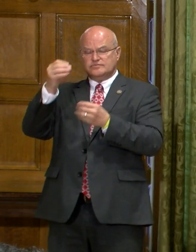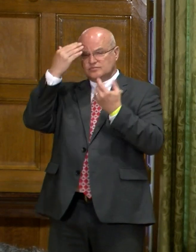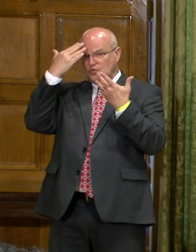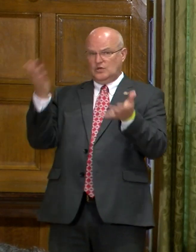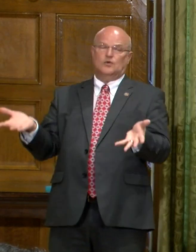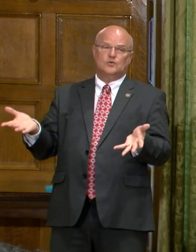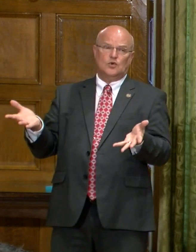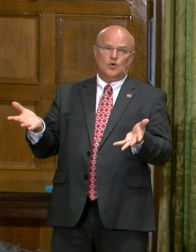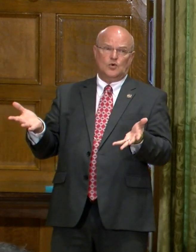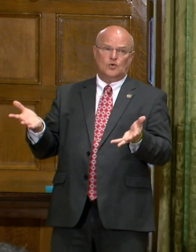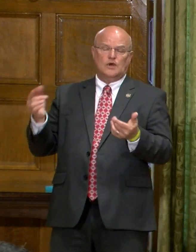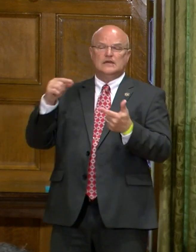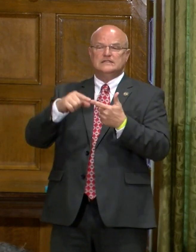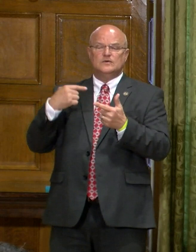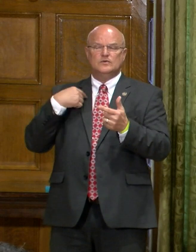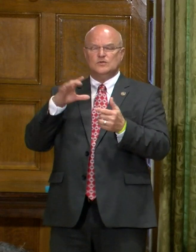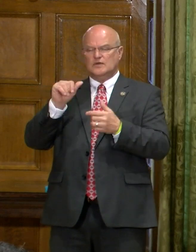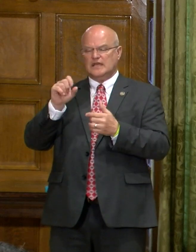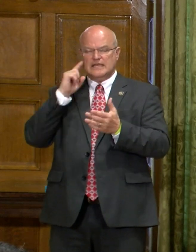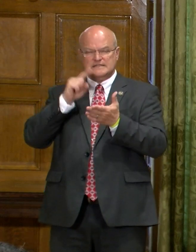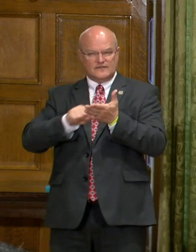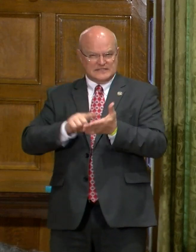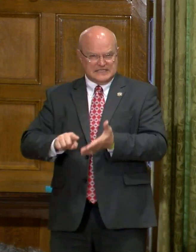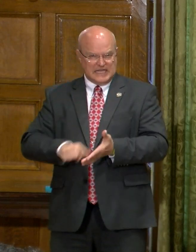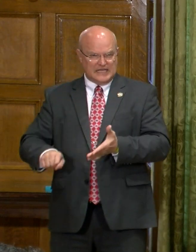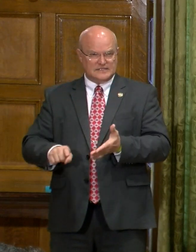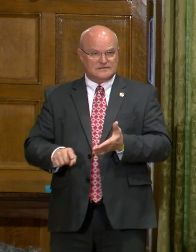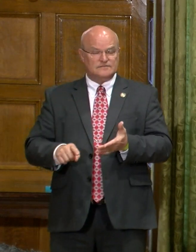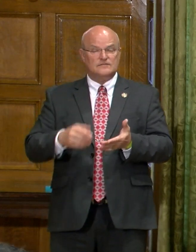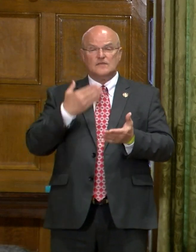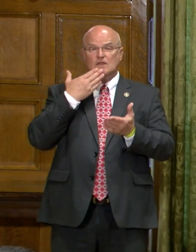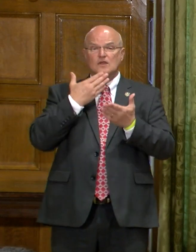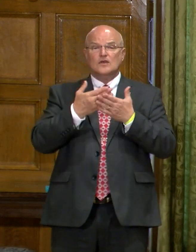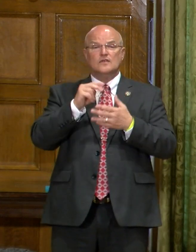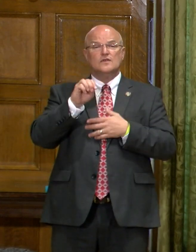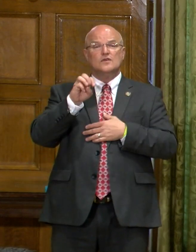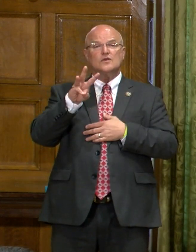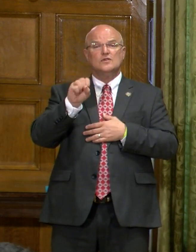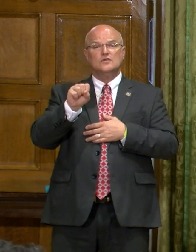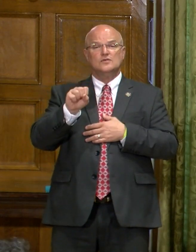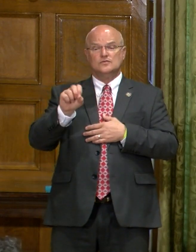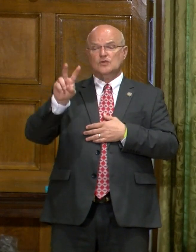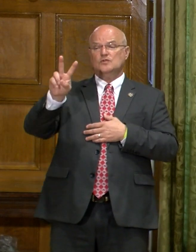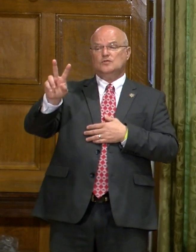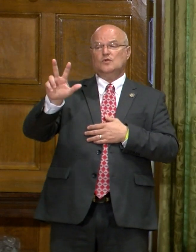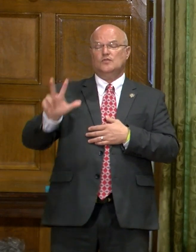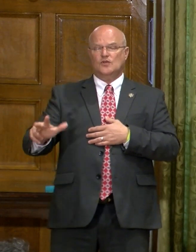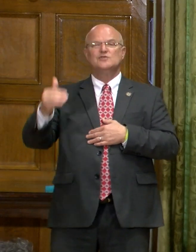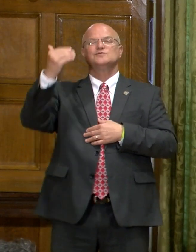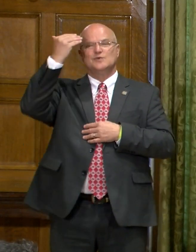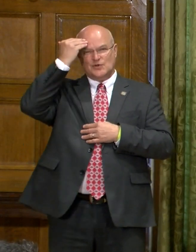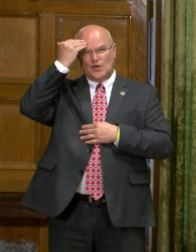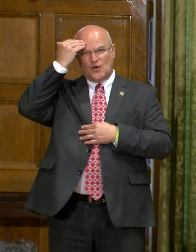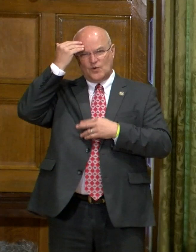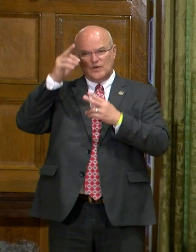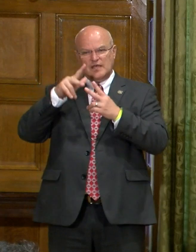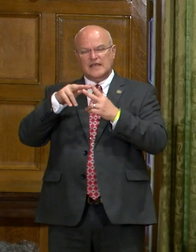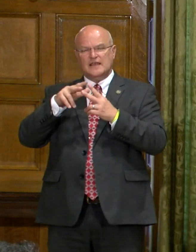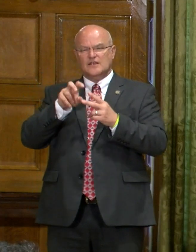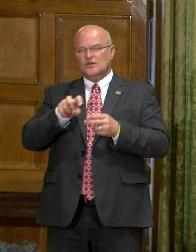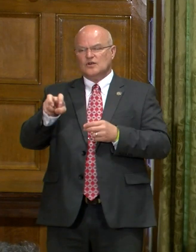they got it from until we do a case investigation. The good news is that almost 2/3 of them we do. They are either